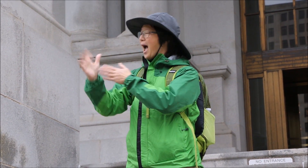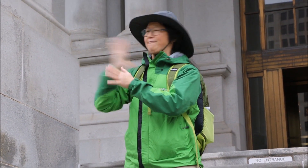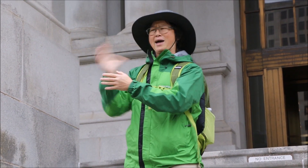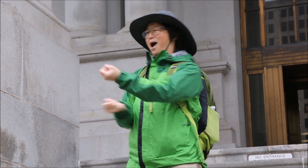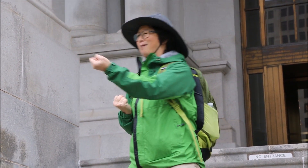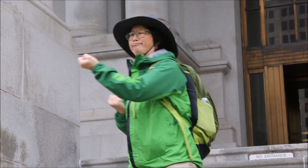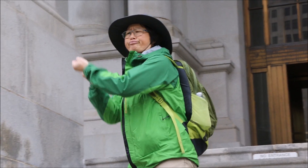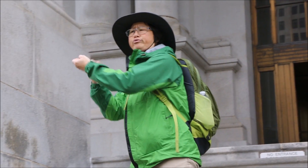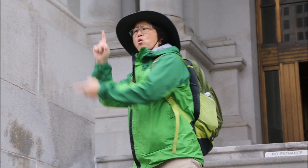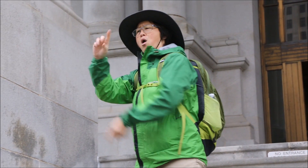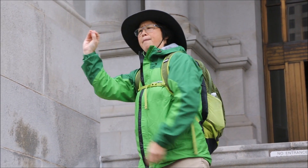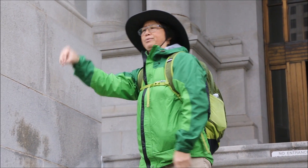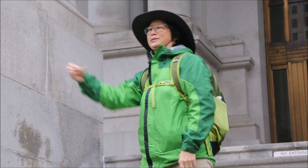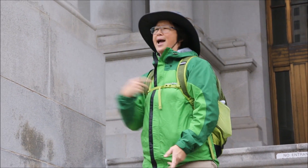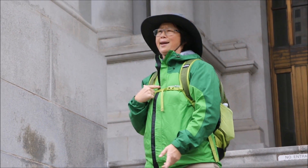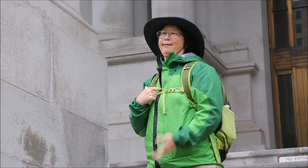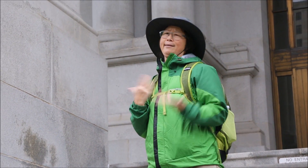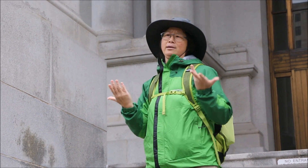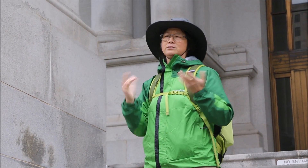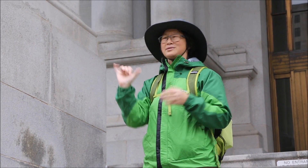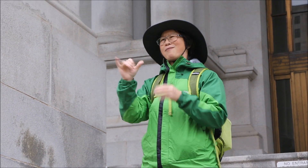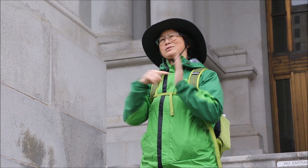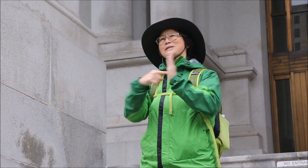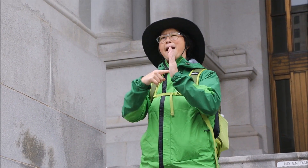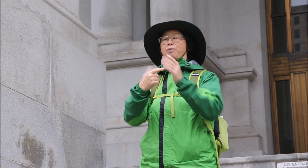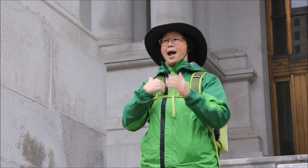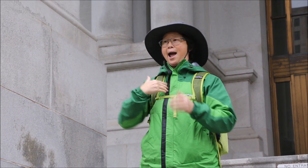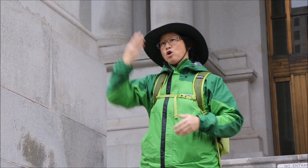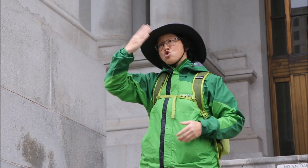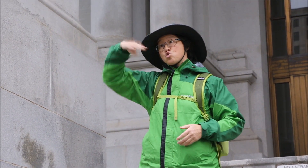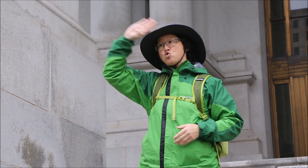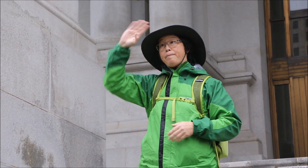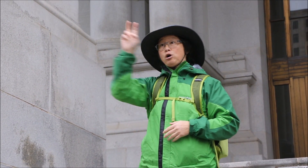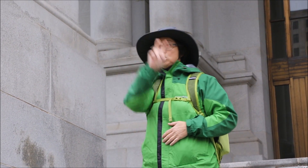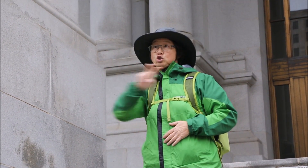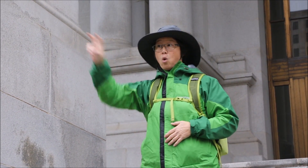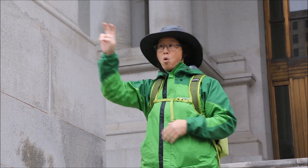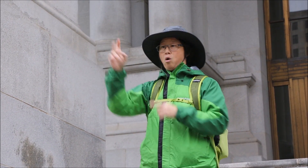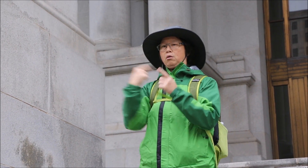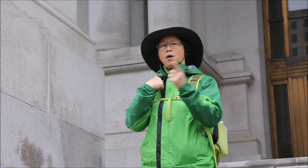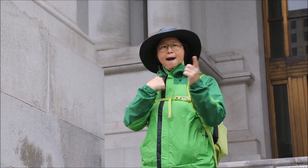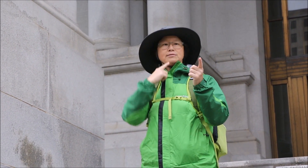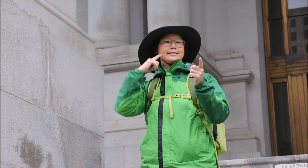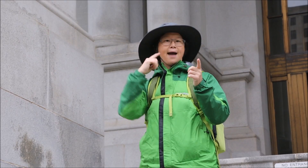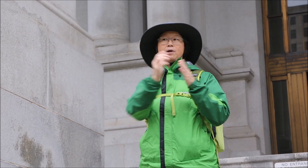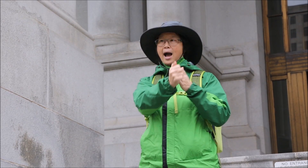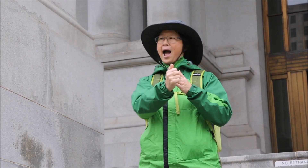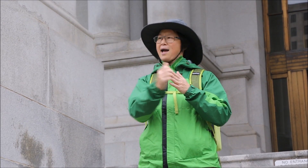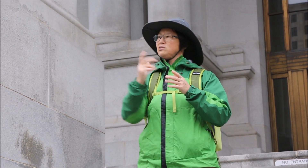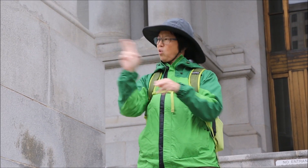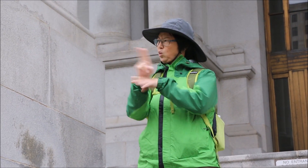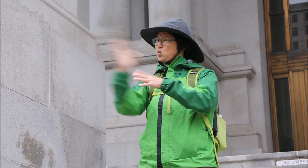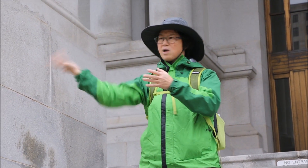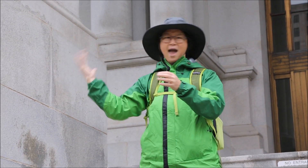South America, they have one language. In Australia, they have one language for deaf children. America has all of